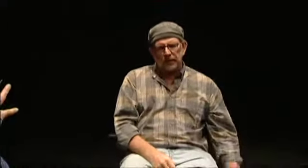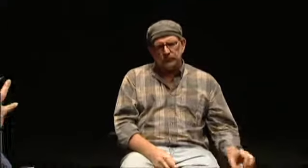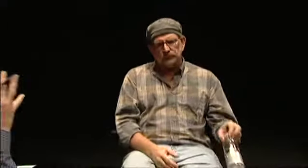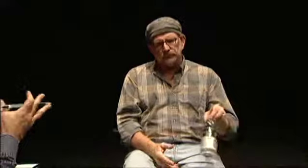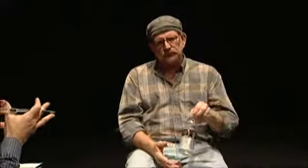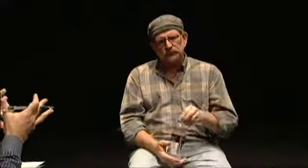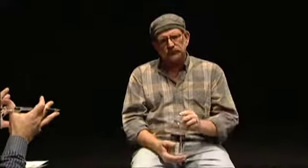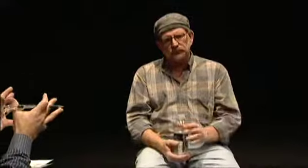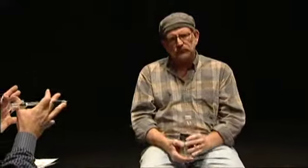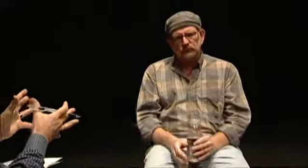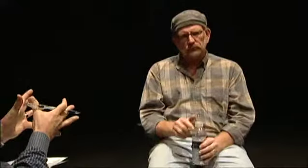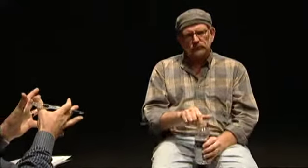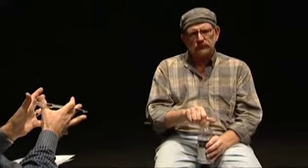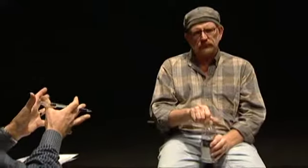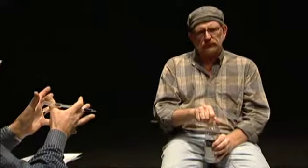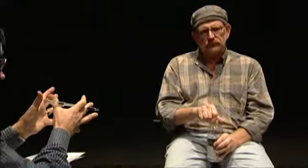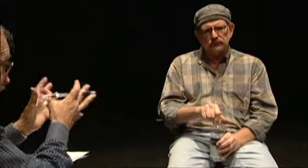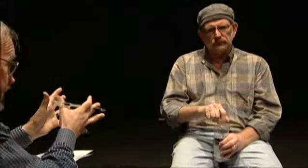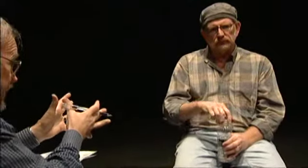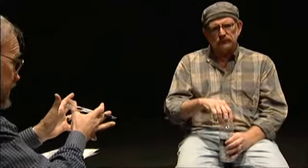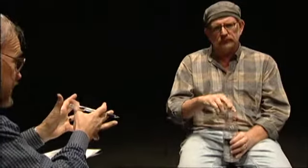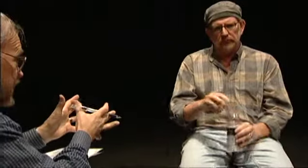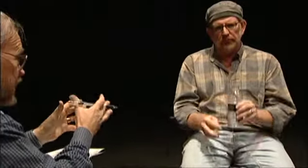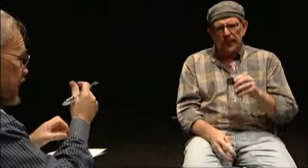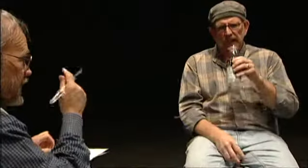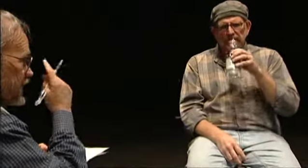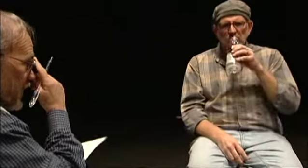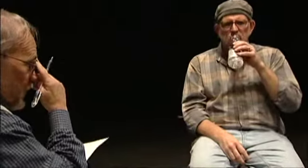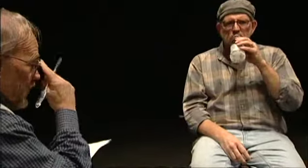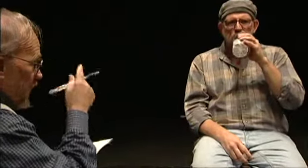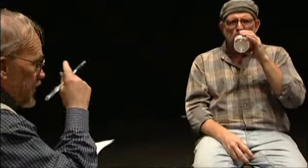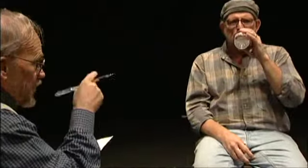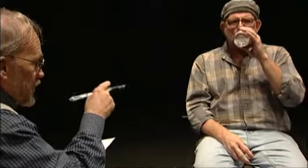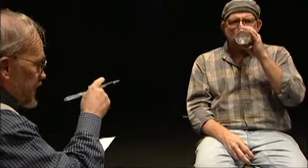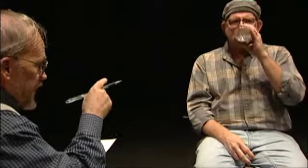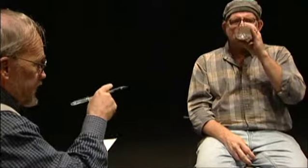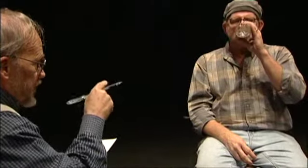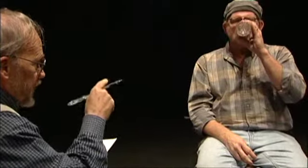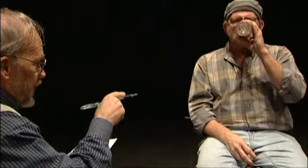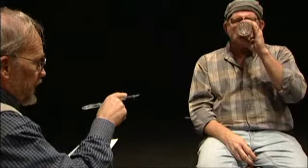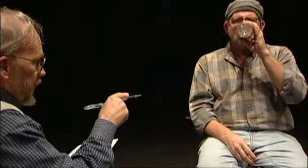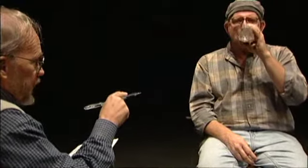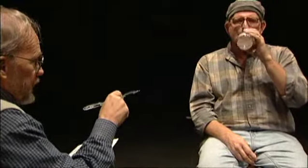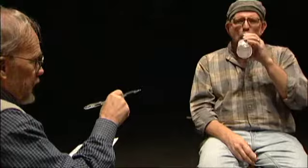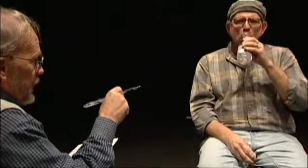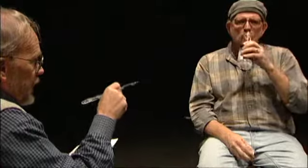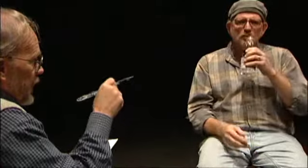just the character of Tubal, the character. So, in your perception of him,